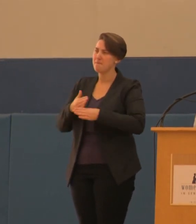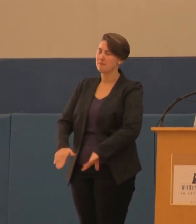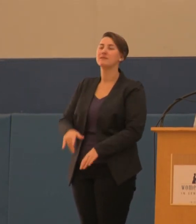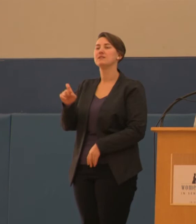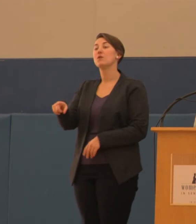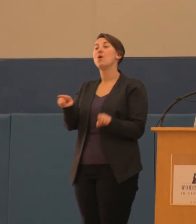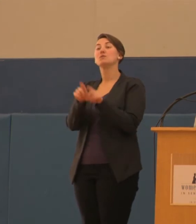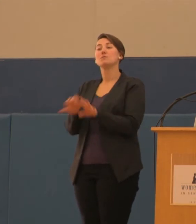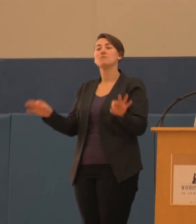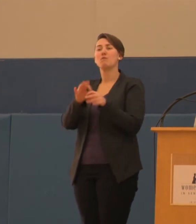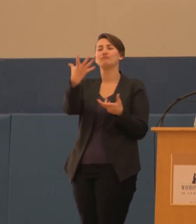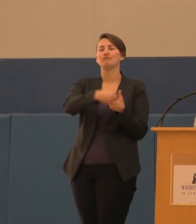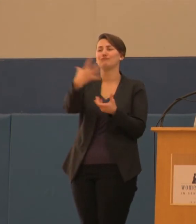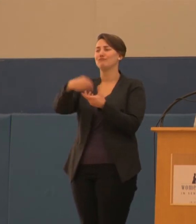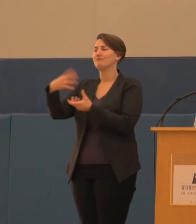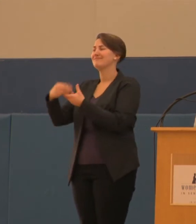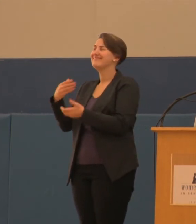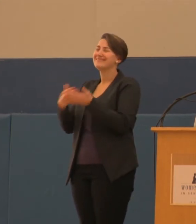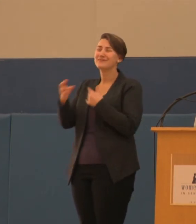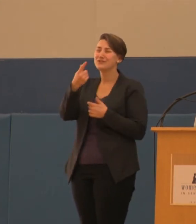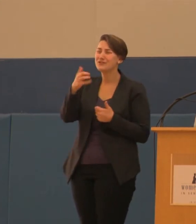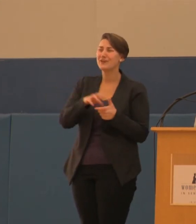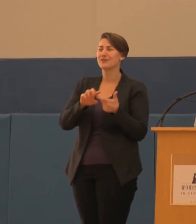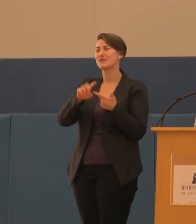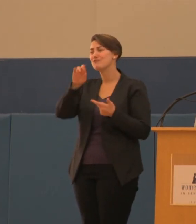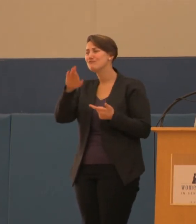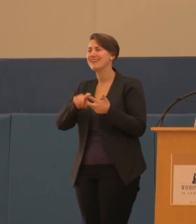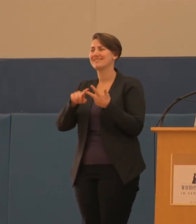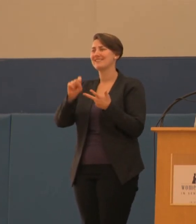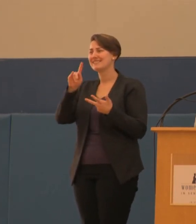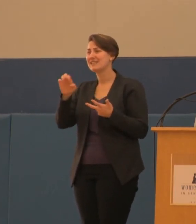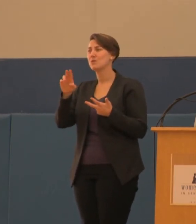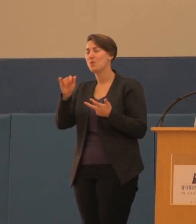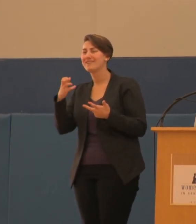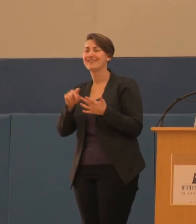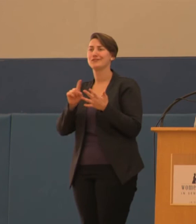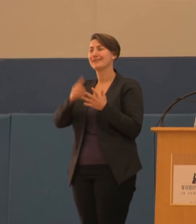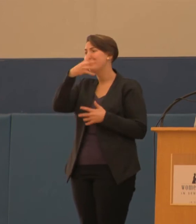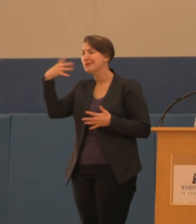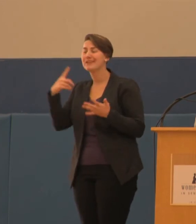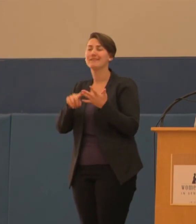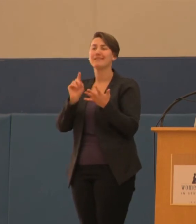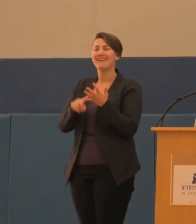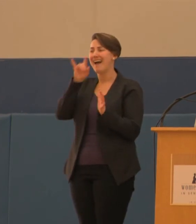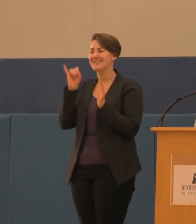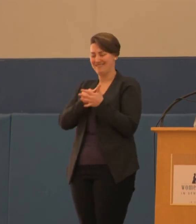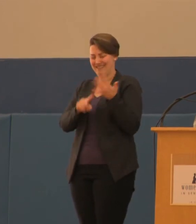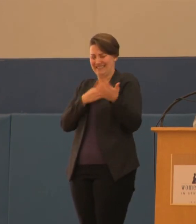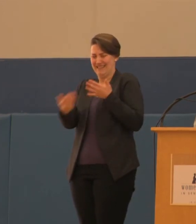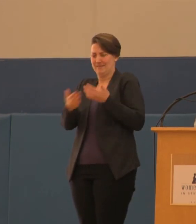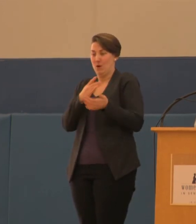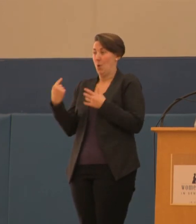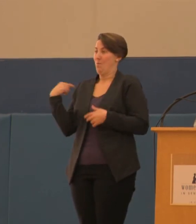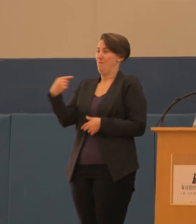Be inclusive. No matter gender, race, sexual orientation, immigration status, identity, we are a community,